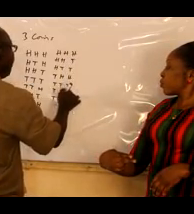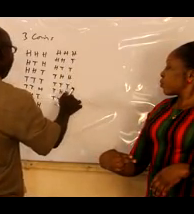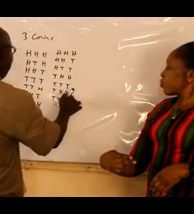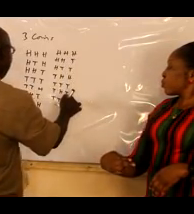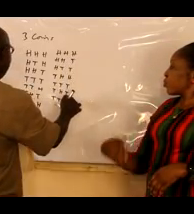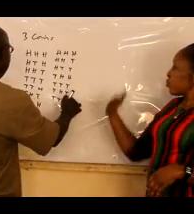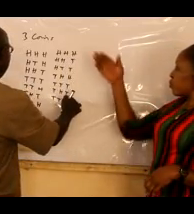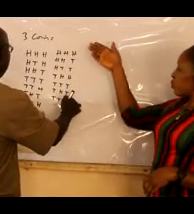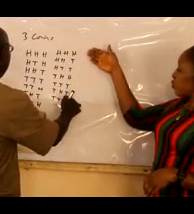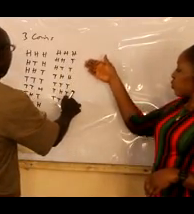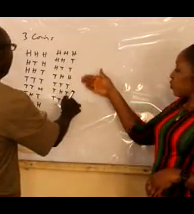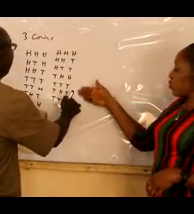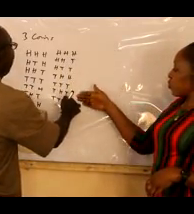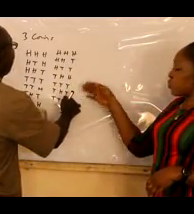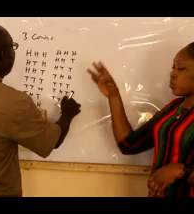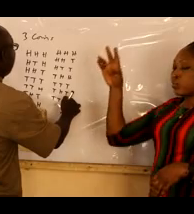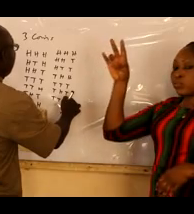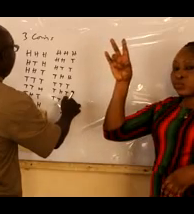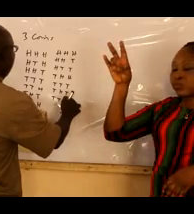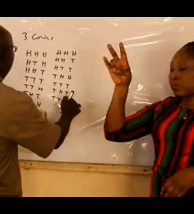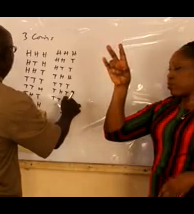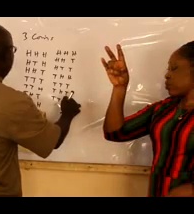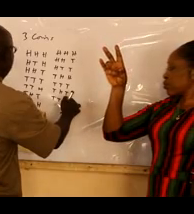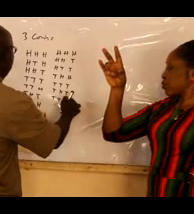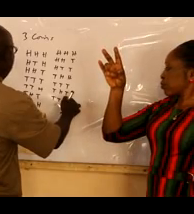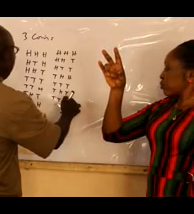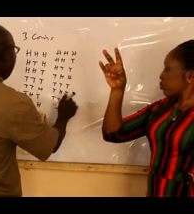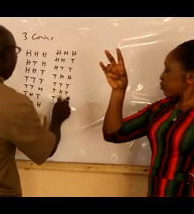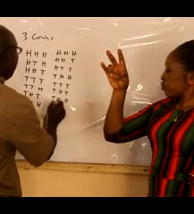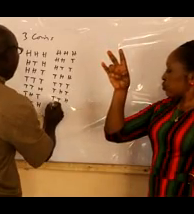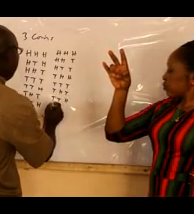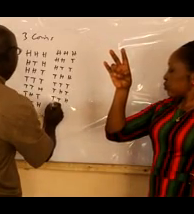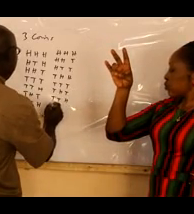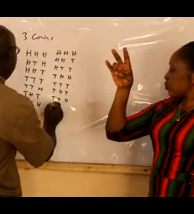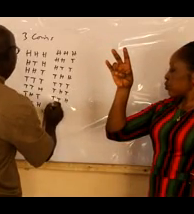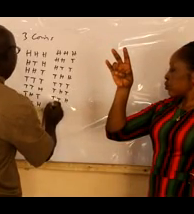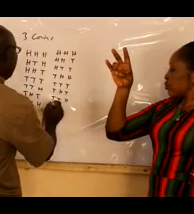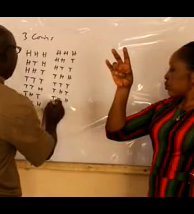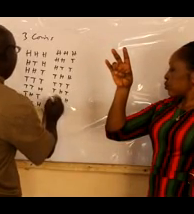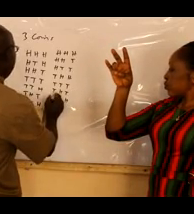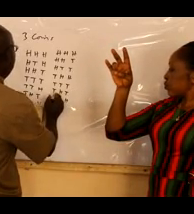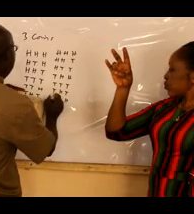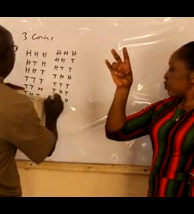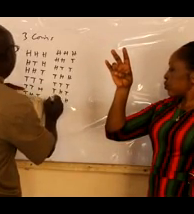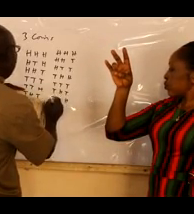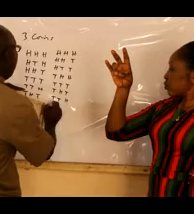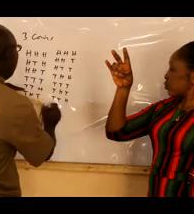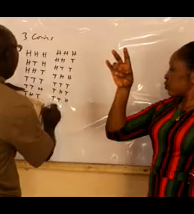6, 7, 7. What is missing? Okay.